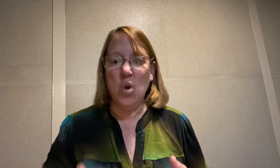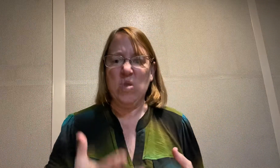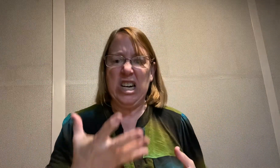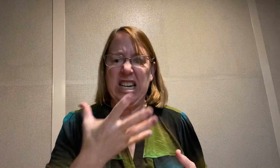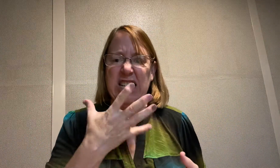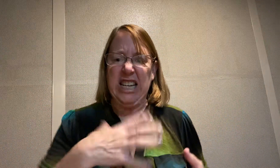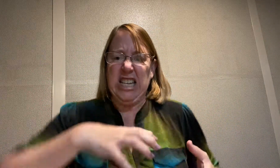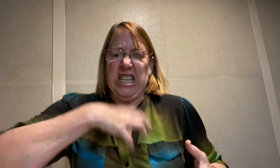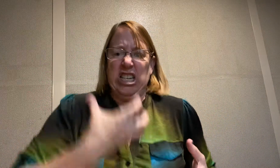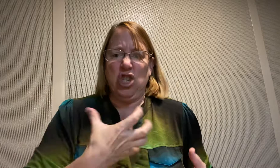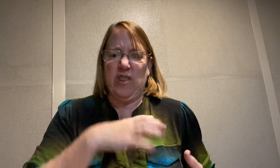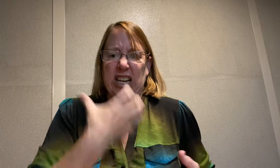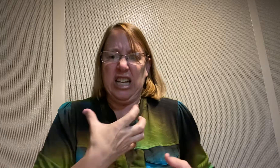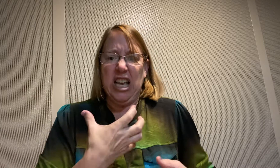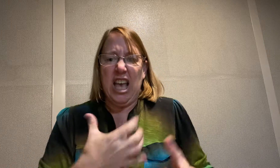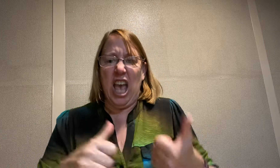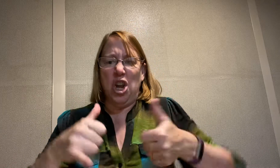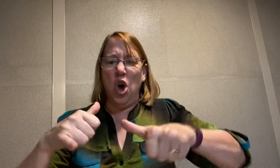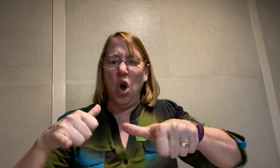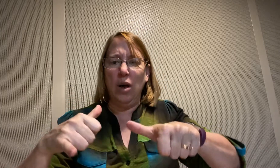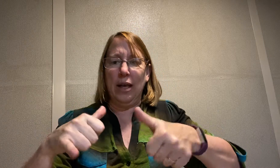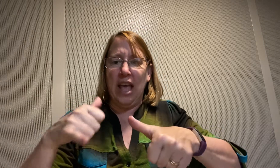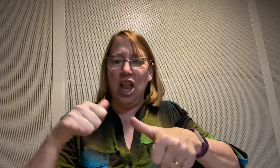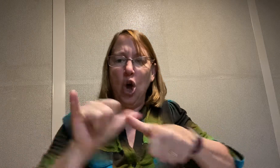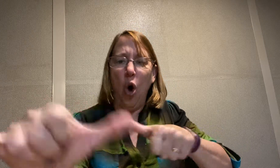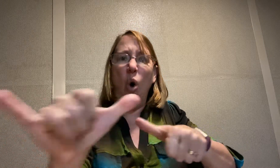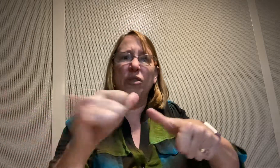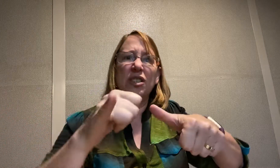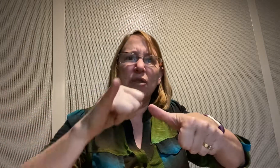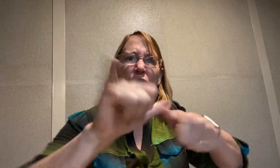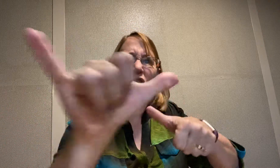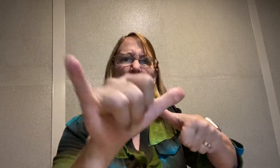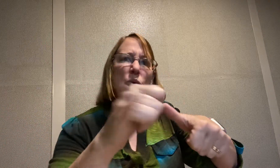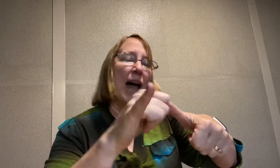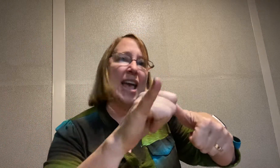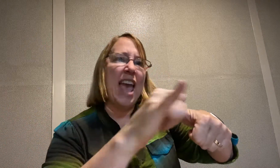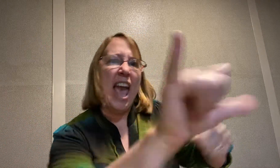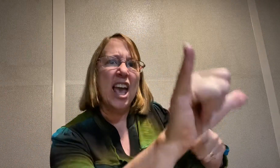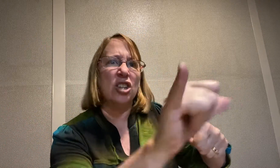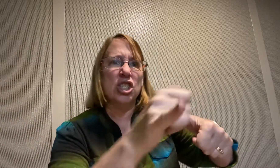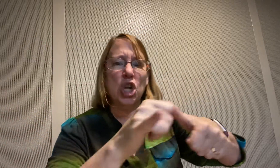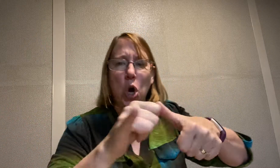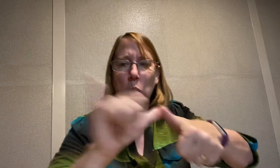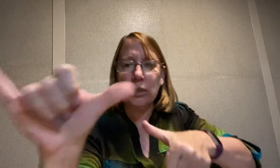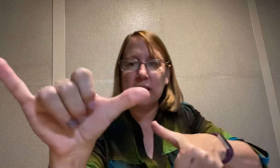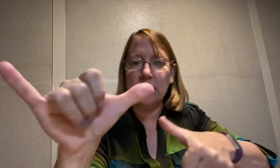were angry, and oaths flew like hailstones.